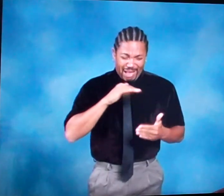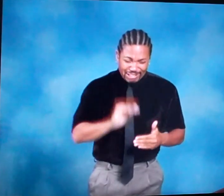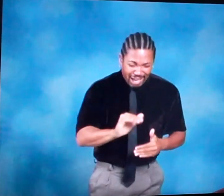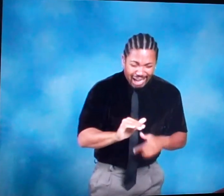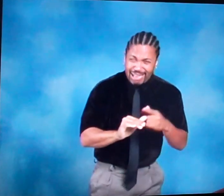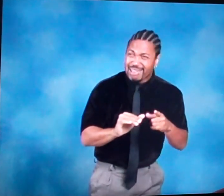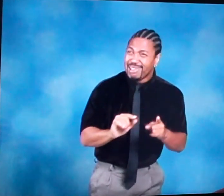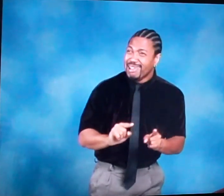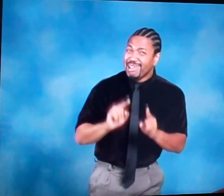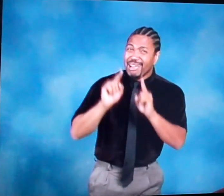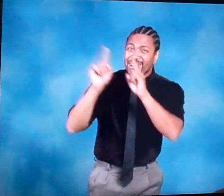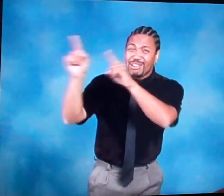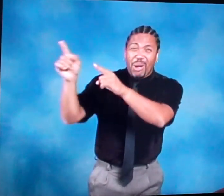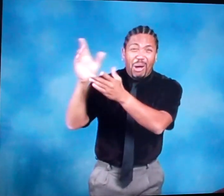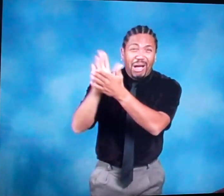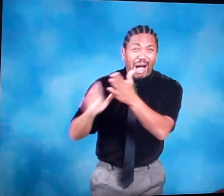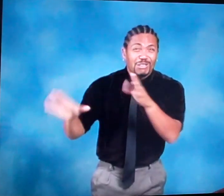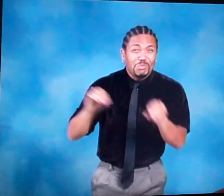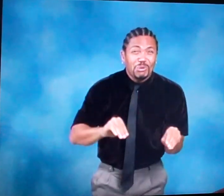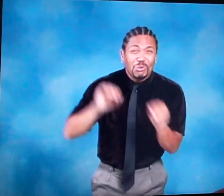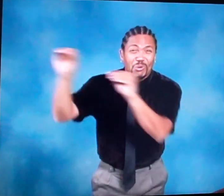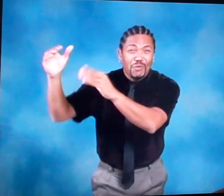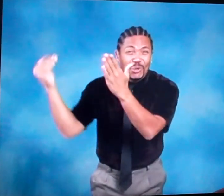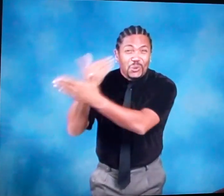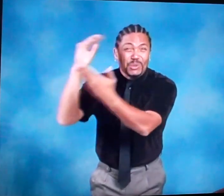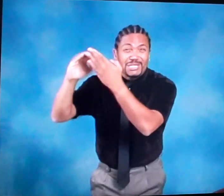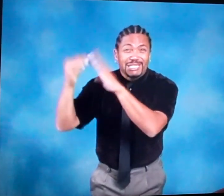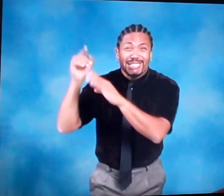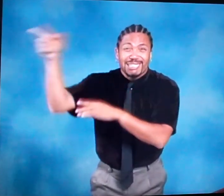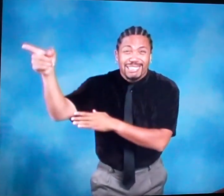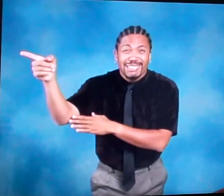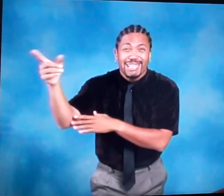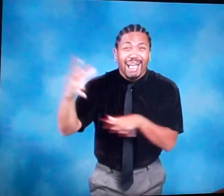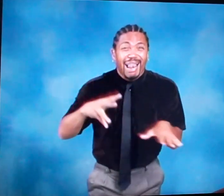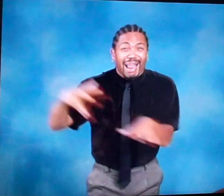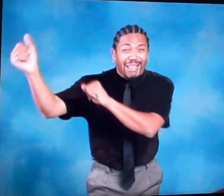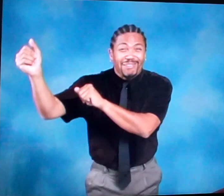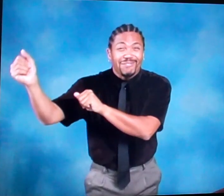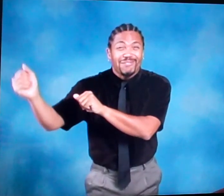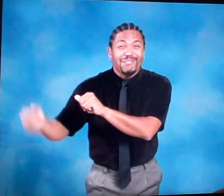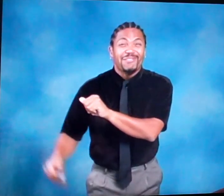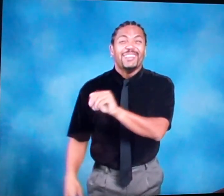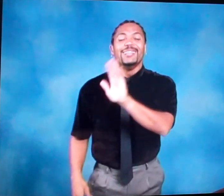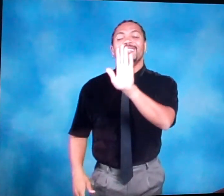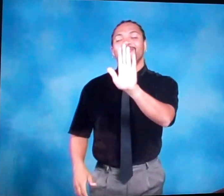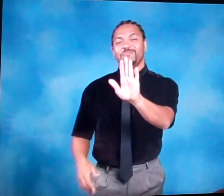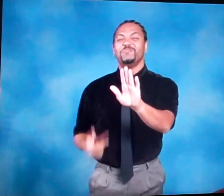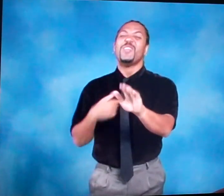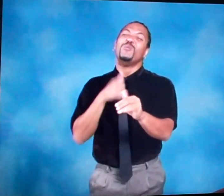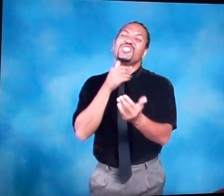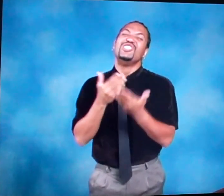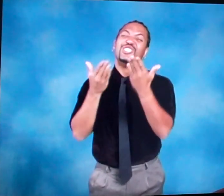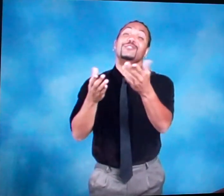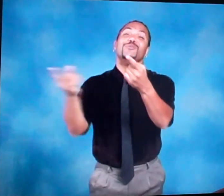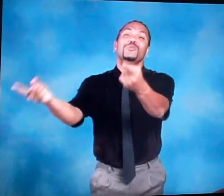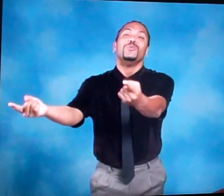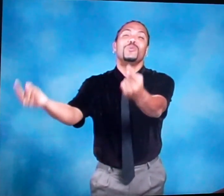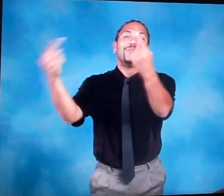And parents sometimes feel like it's so hard to let their little boy or girl off to college, send them to college. But I'm